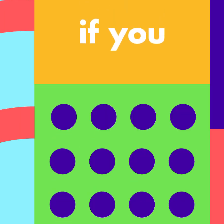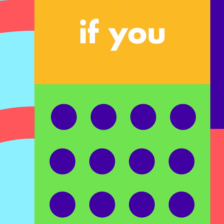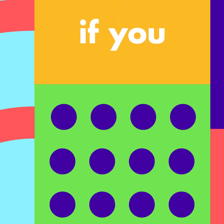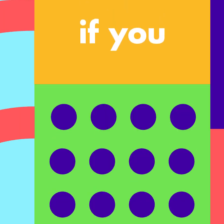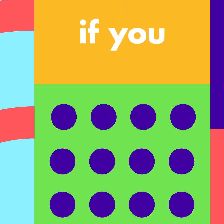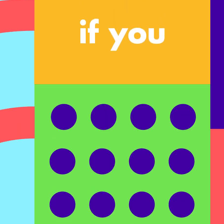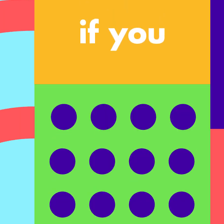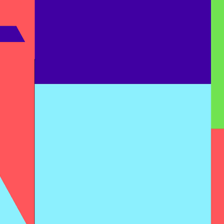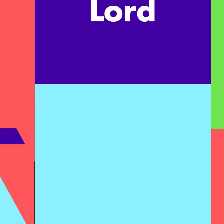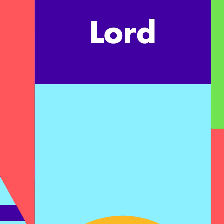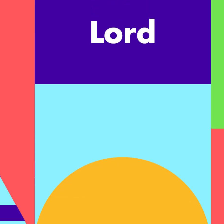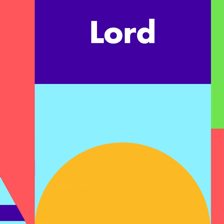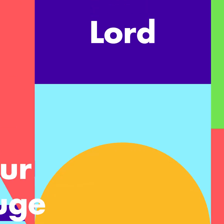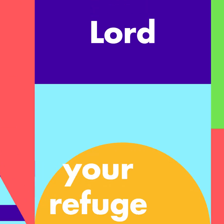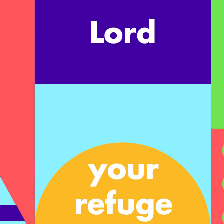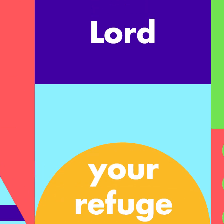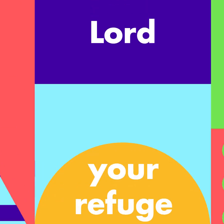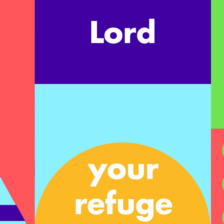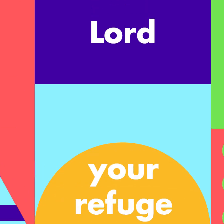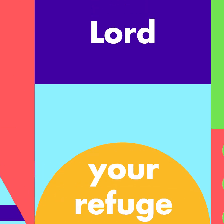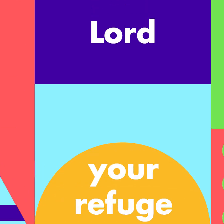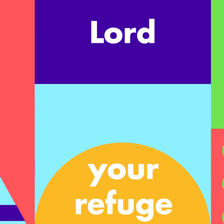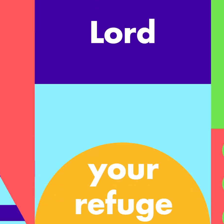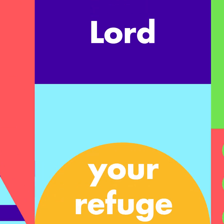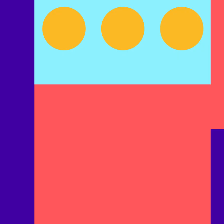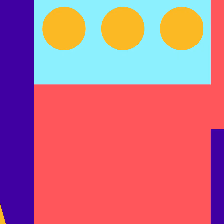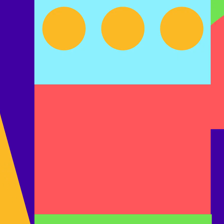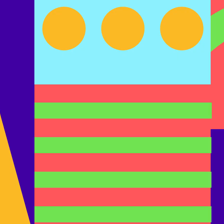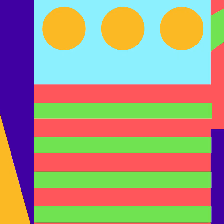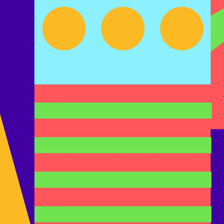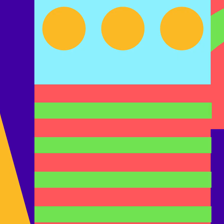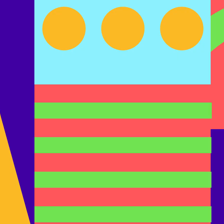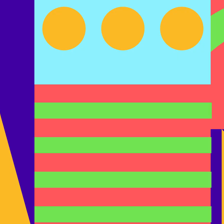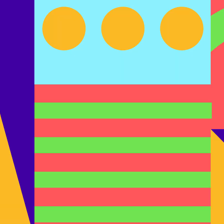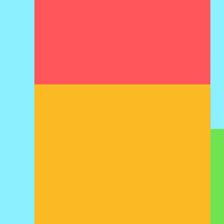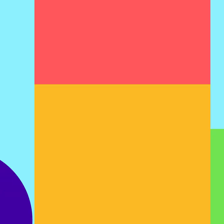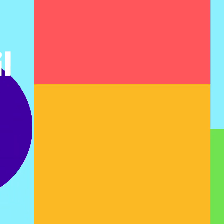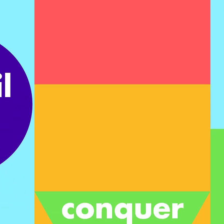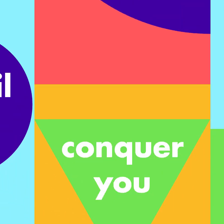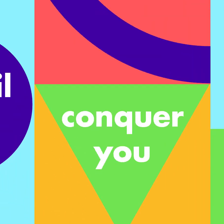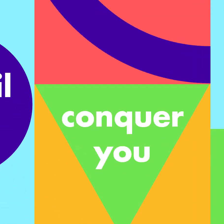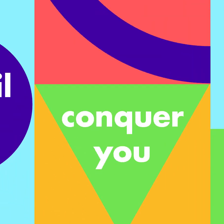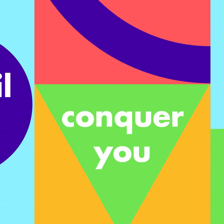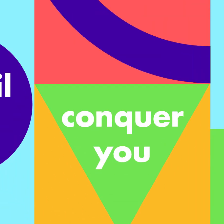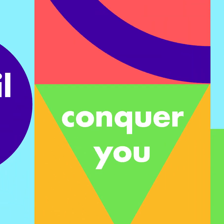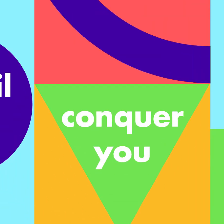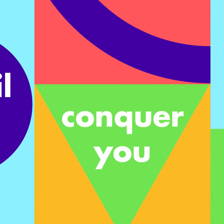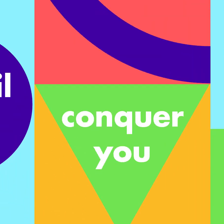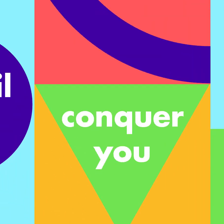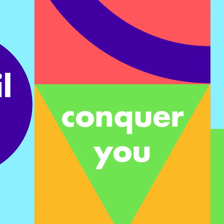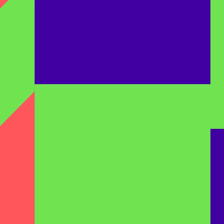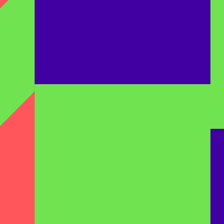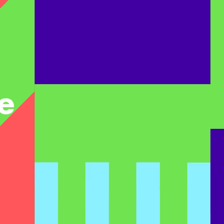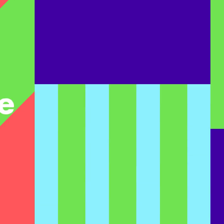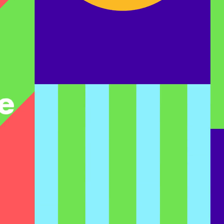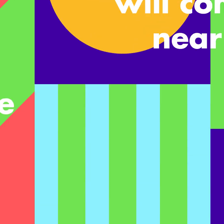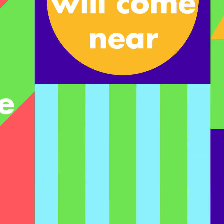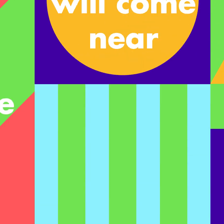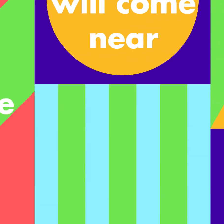If you make the Lord your refuge, if you make the Most High your shelter, no evil will conquer you, no plague will come